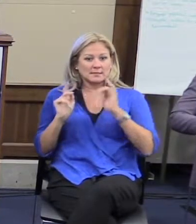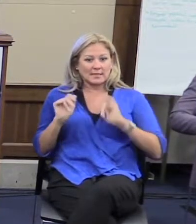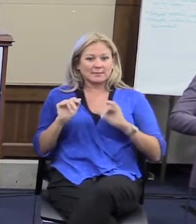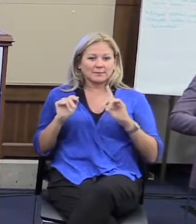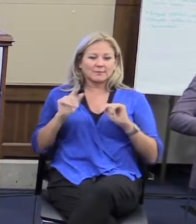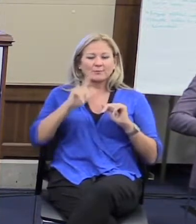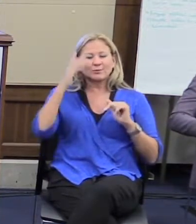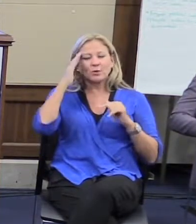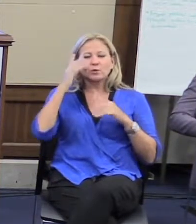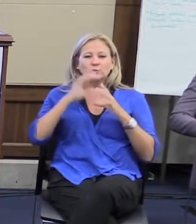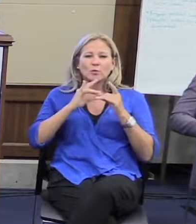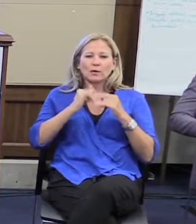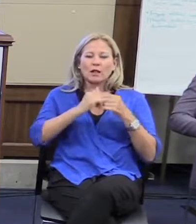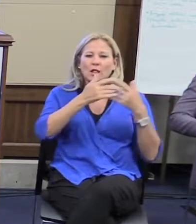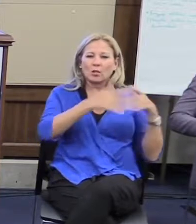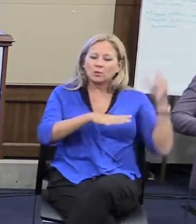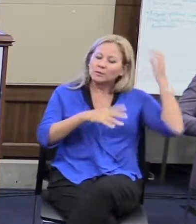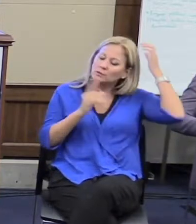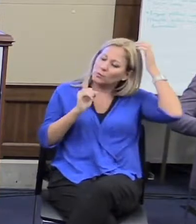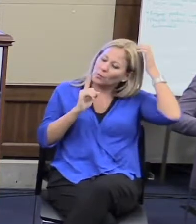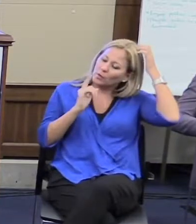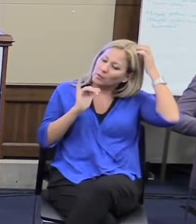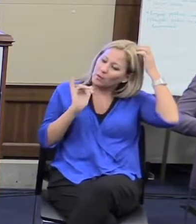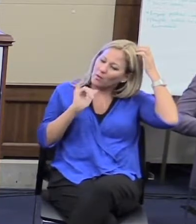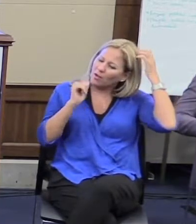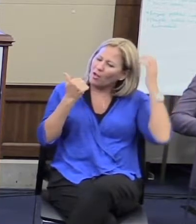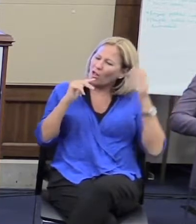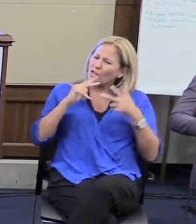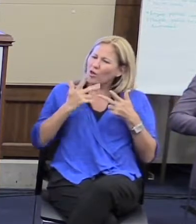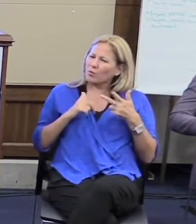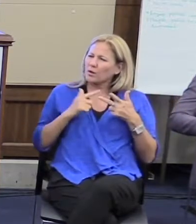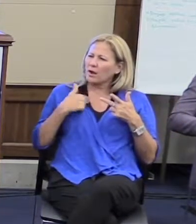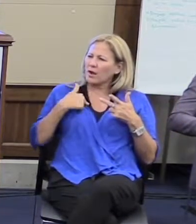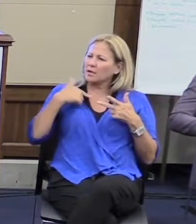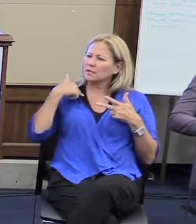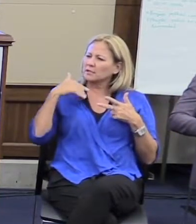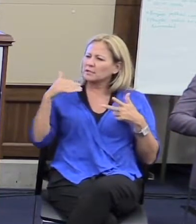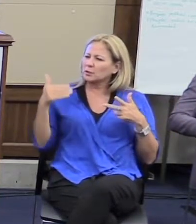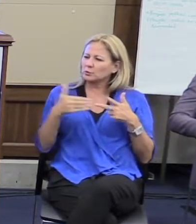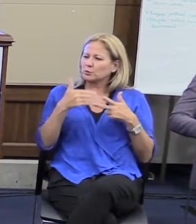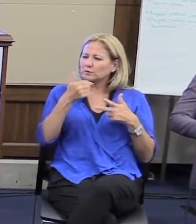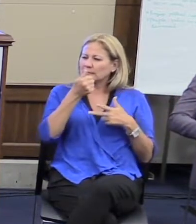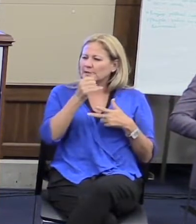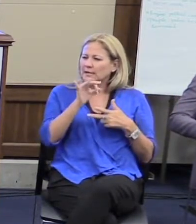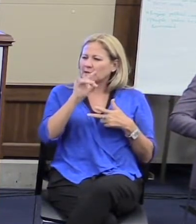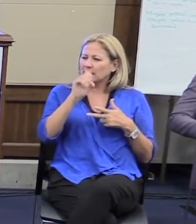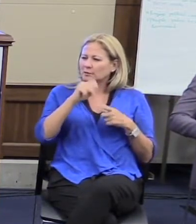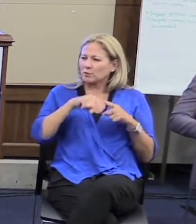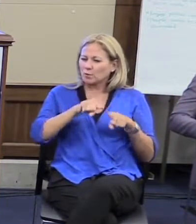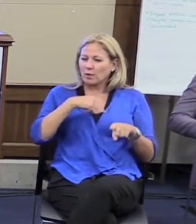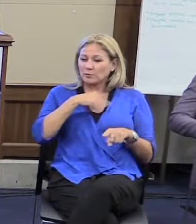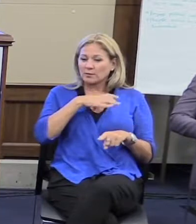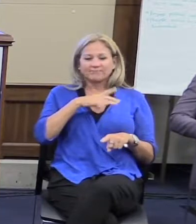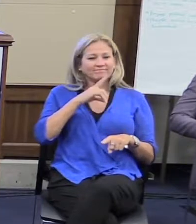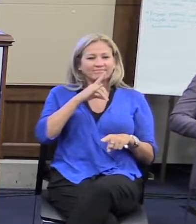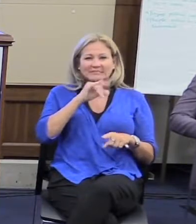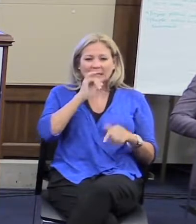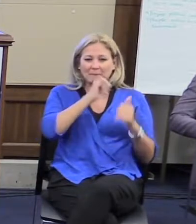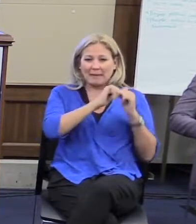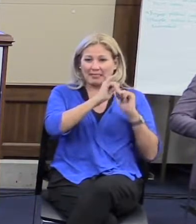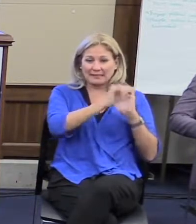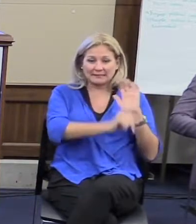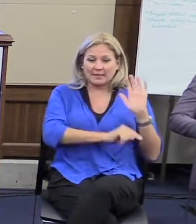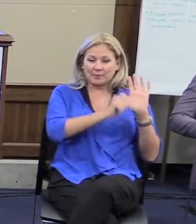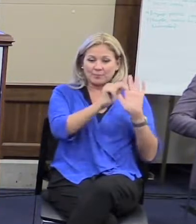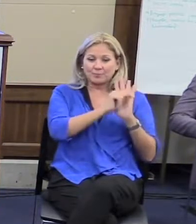story. The third, though, is the new one that I was really impressed with. I introduced this in the 80s when I was in Congress, didn't get it passed, and then